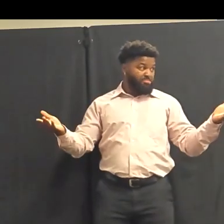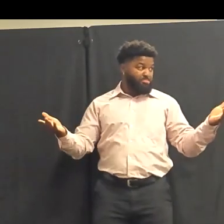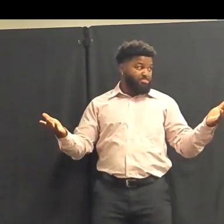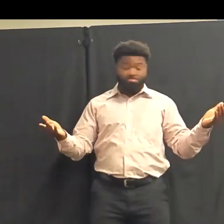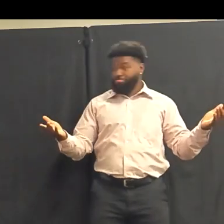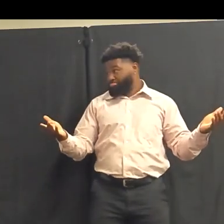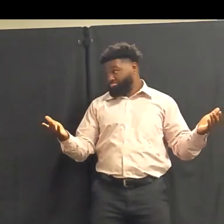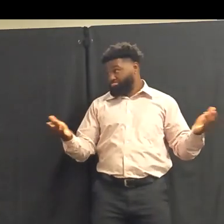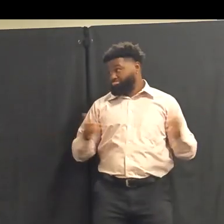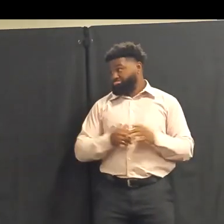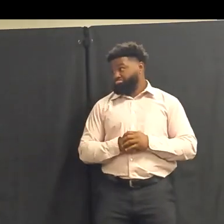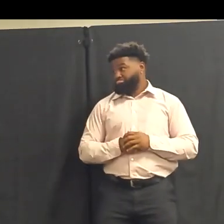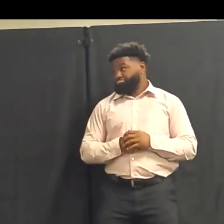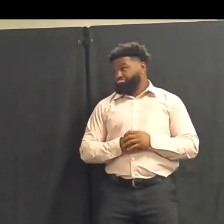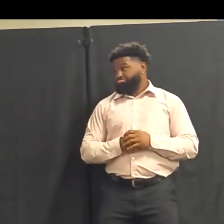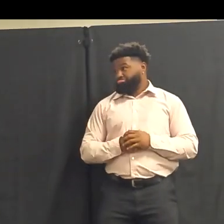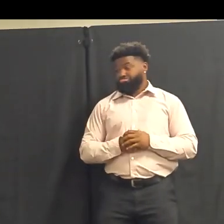chime in.